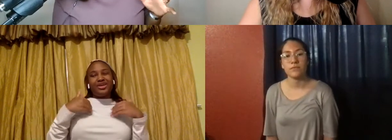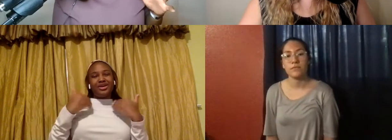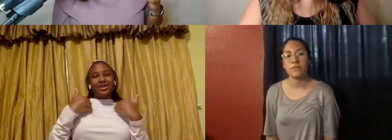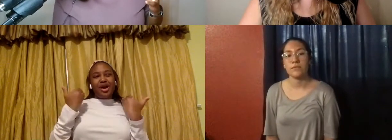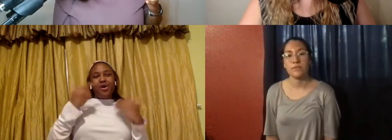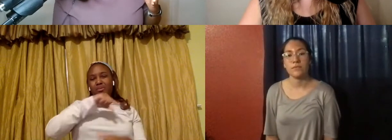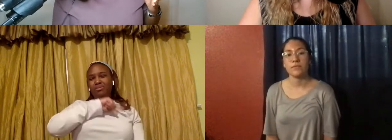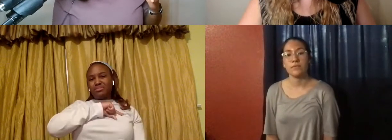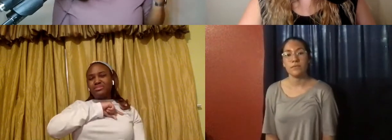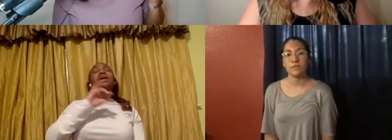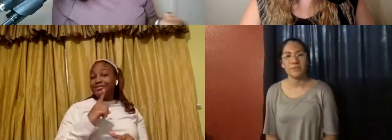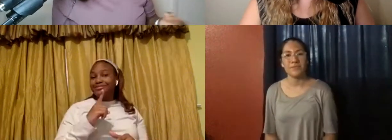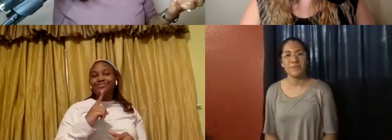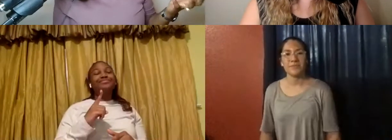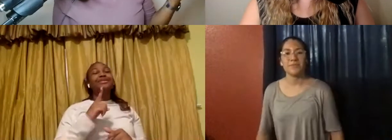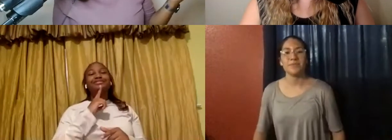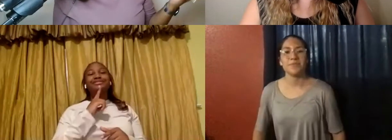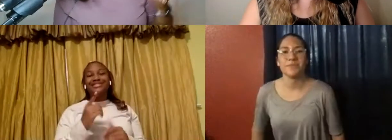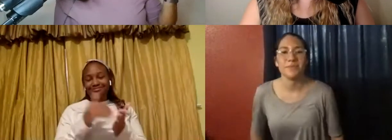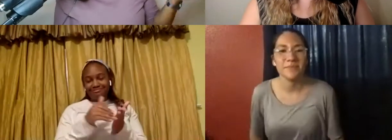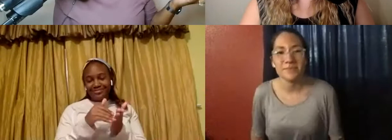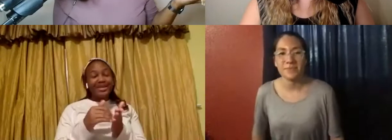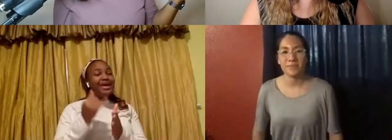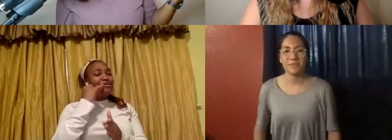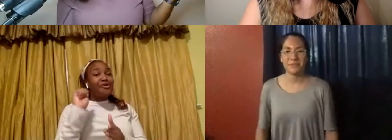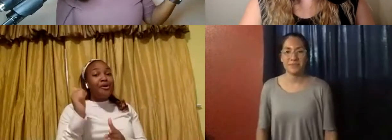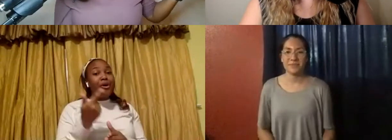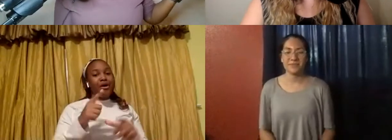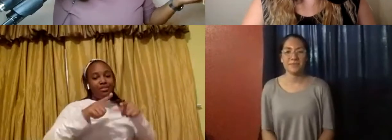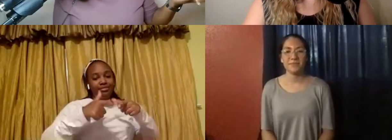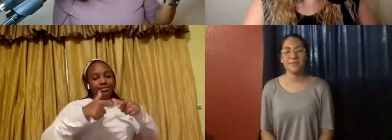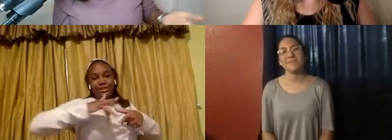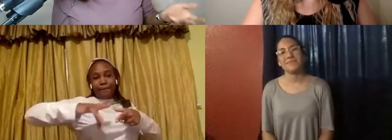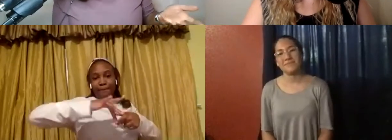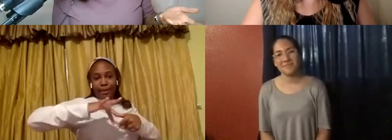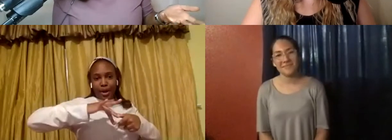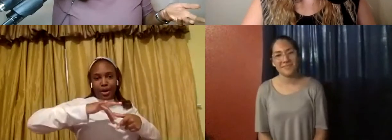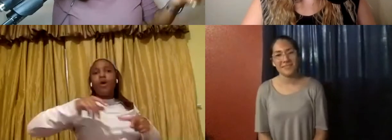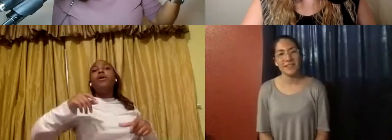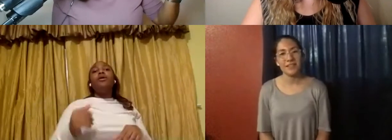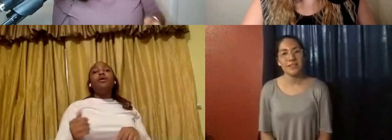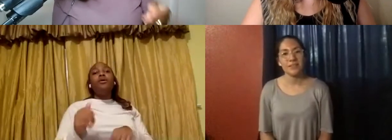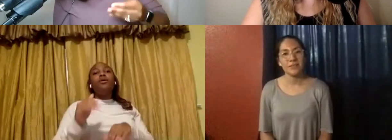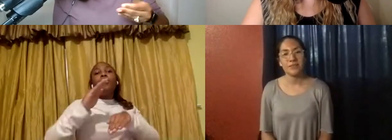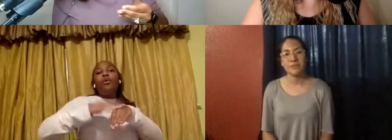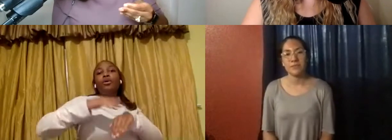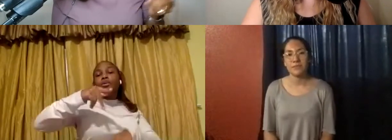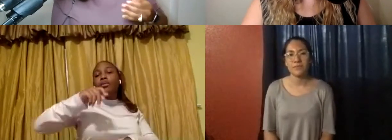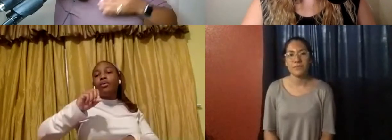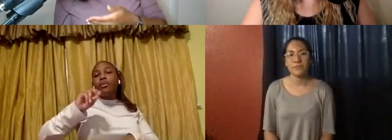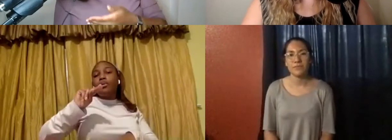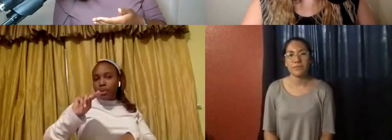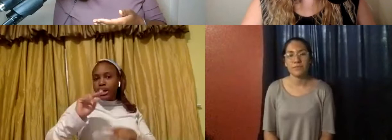youngish characteristics, right? Like if all the vaginas are bare on porn sites, then that's setting up like